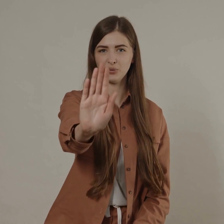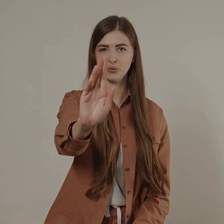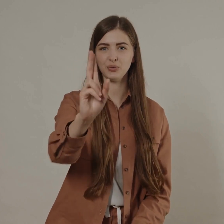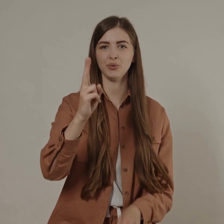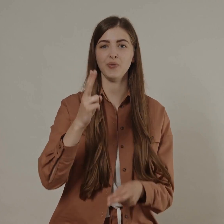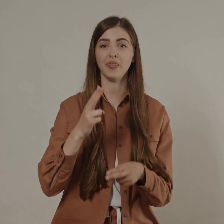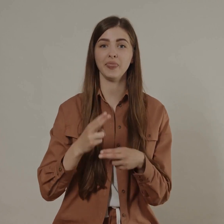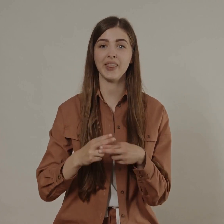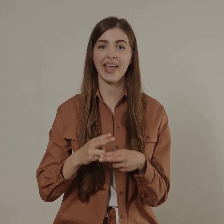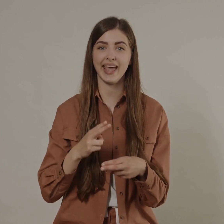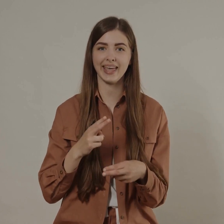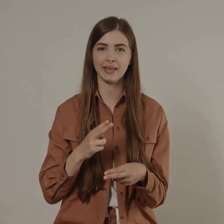What's your name?